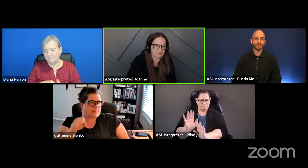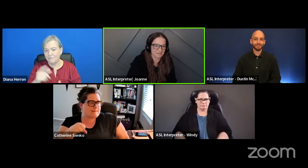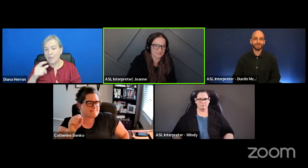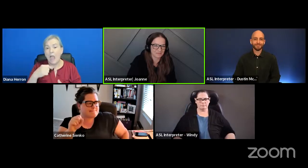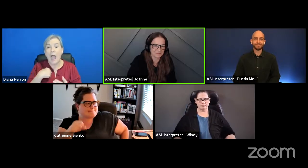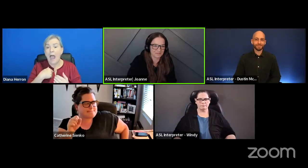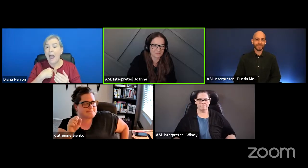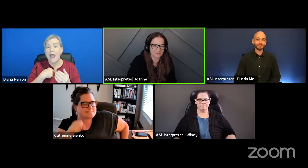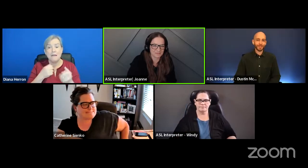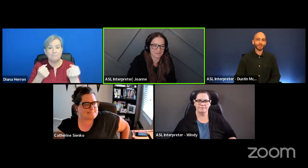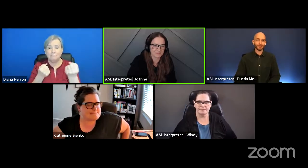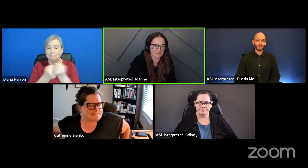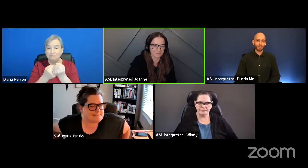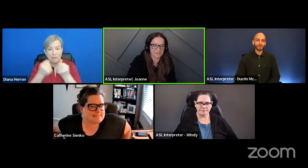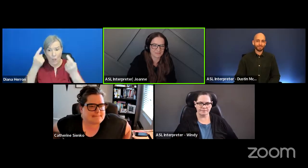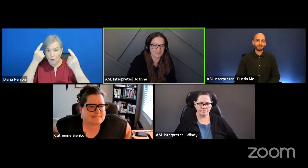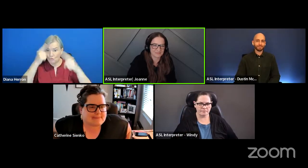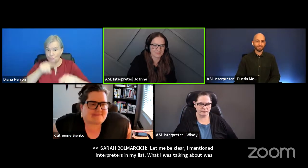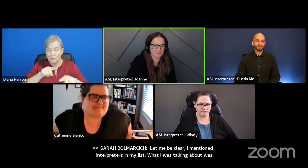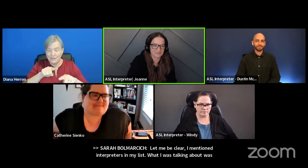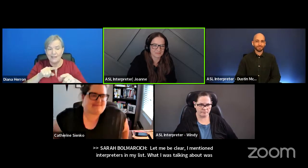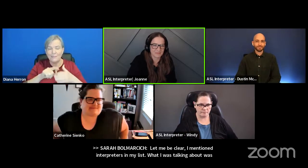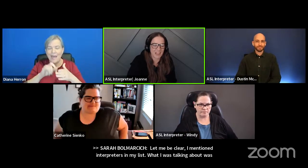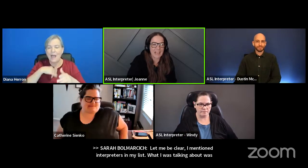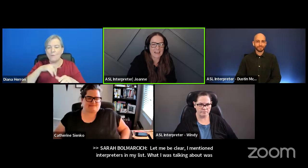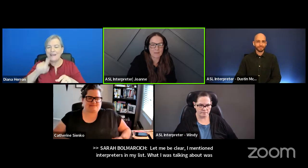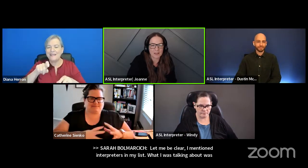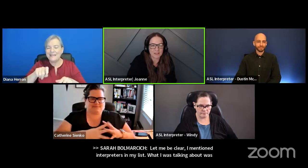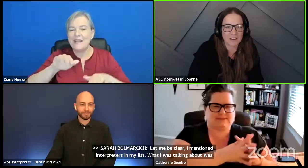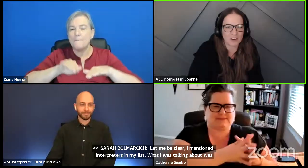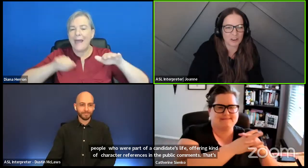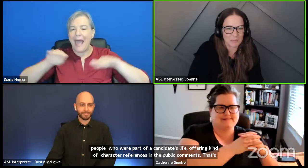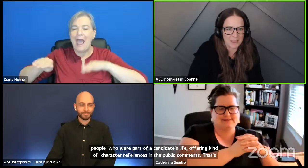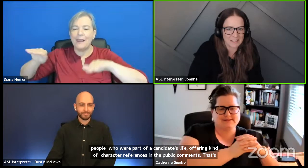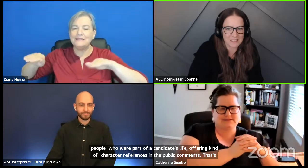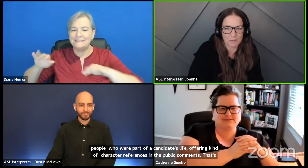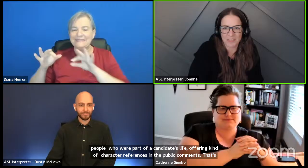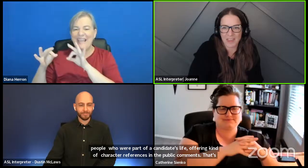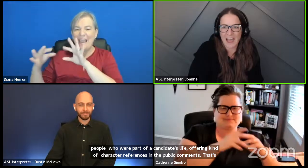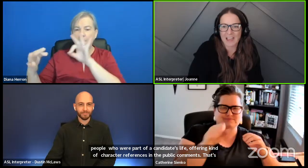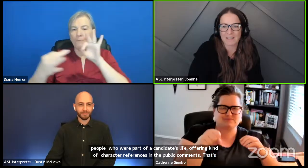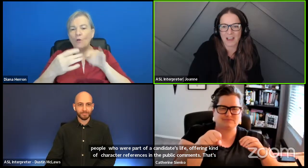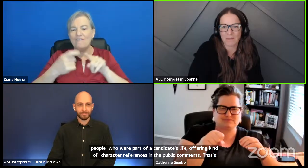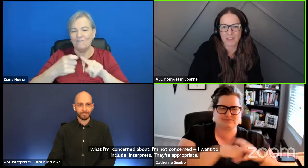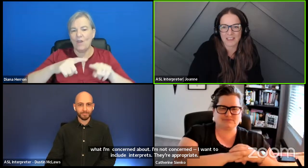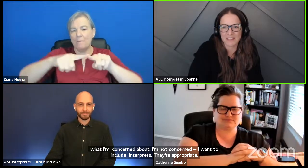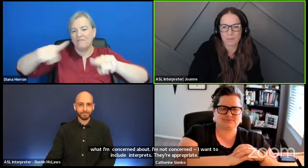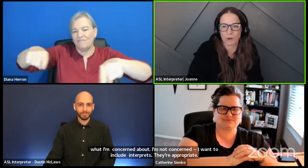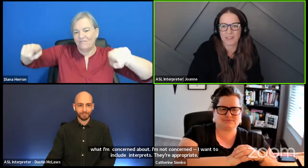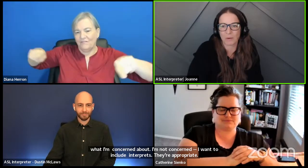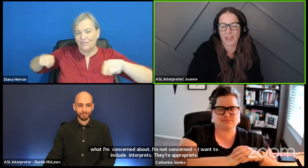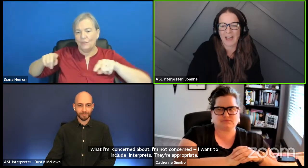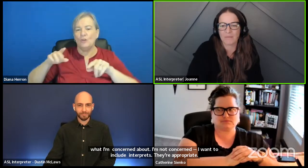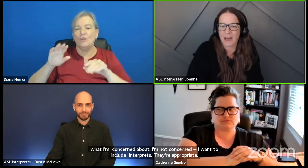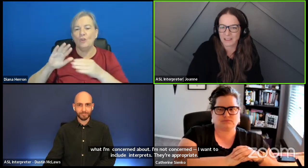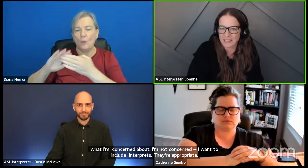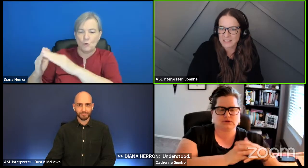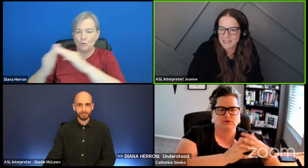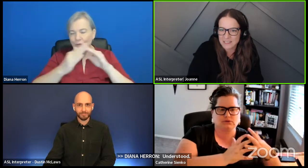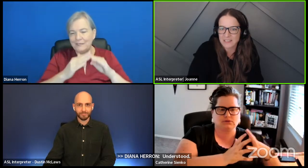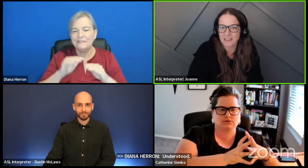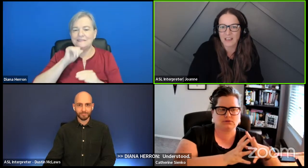Understood. Yeah, understood. Yeah, and I'm in agreement with that. I think it's important that we